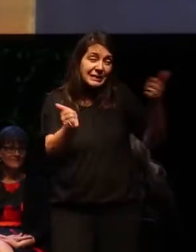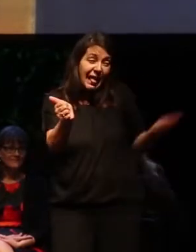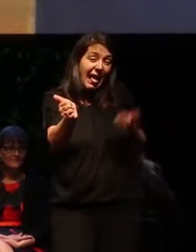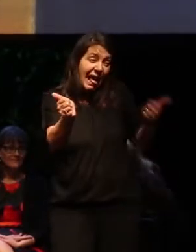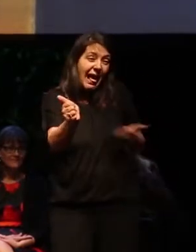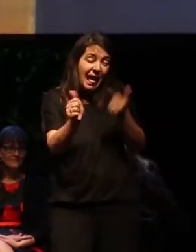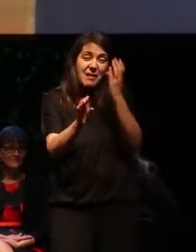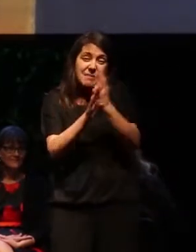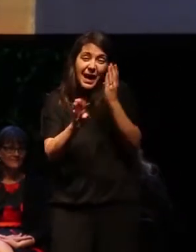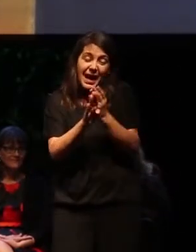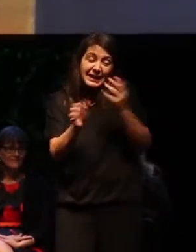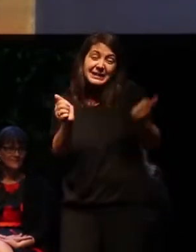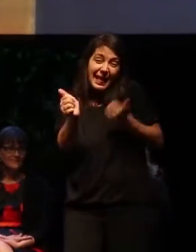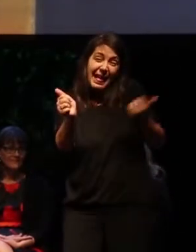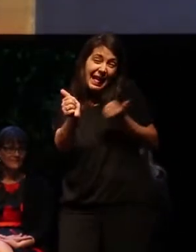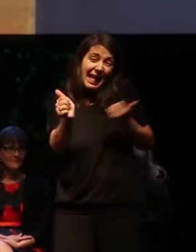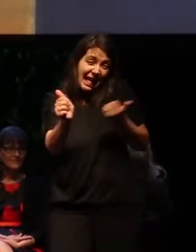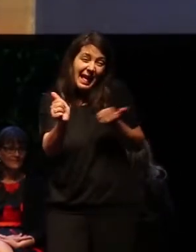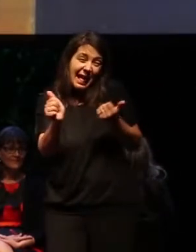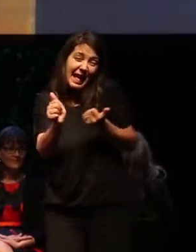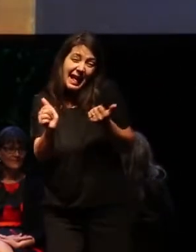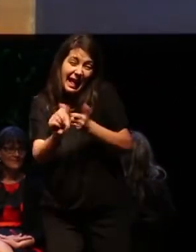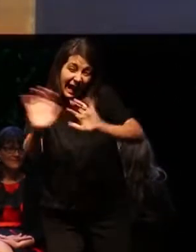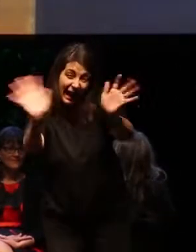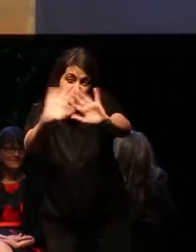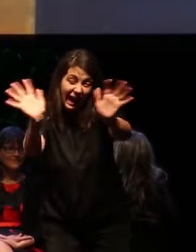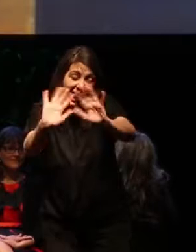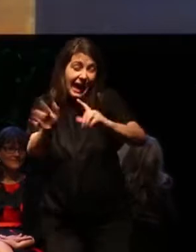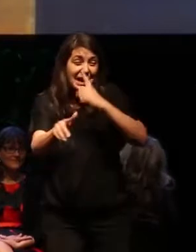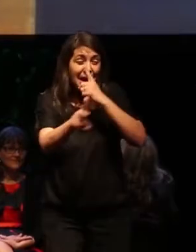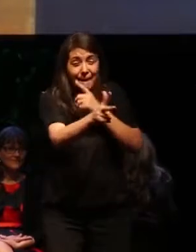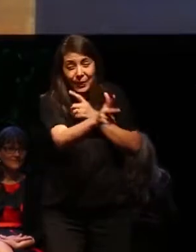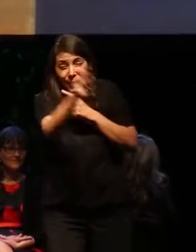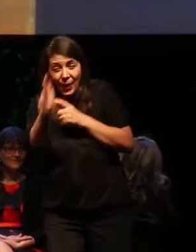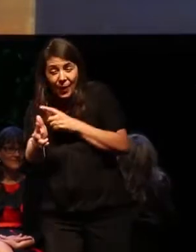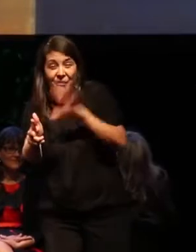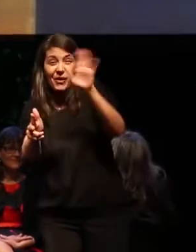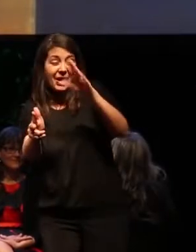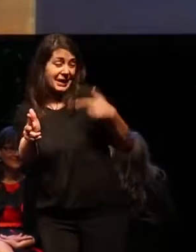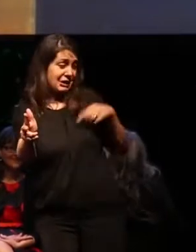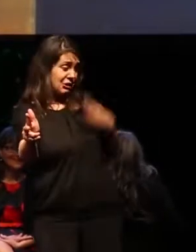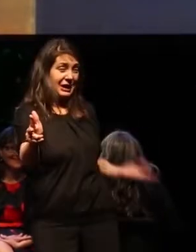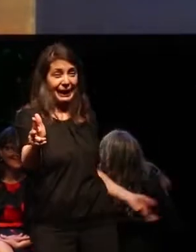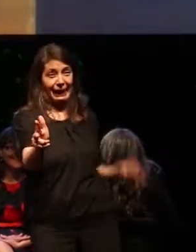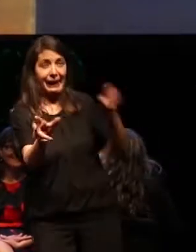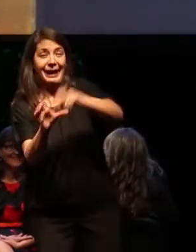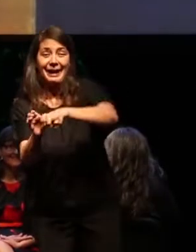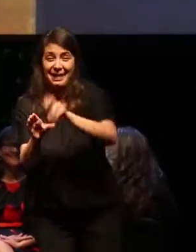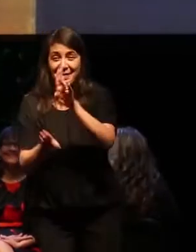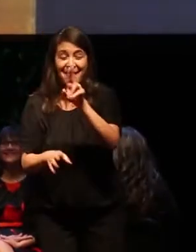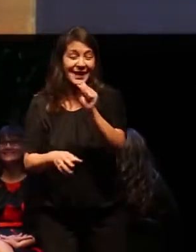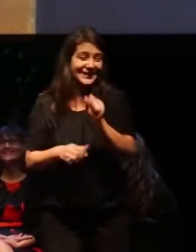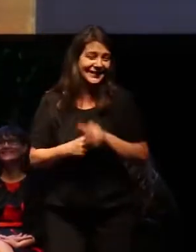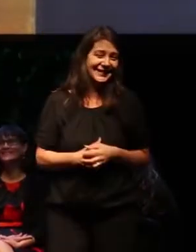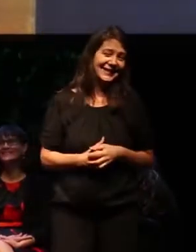bus down the street until we convinced the driver to pull over and let me on.